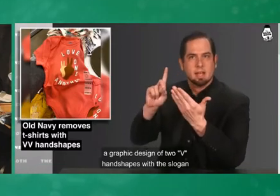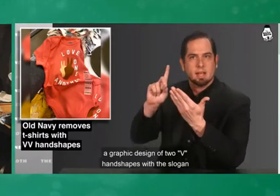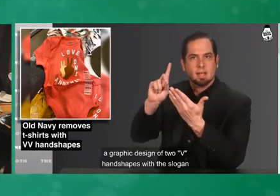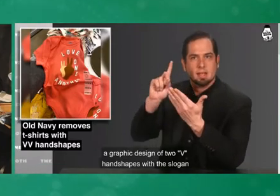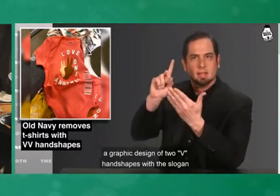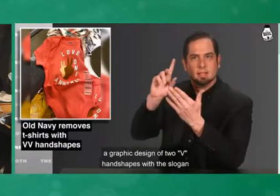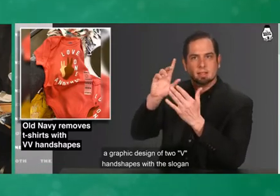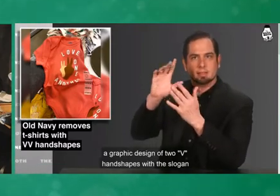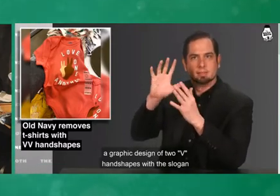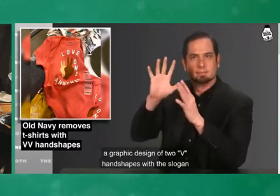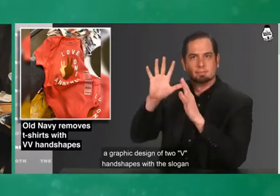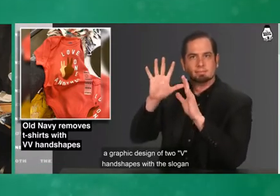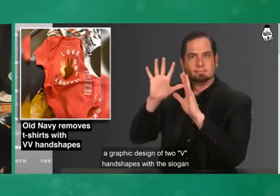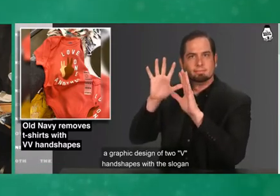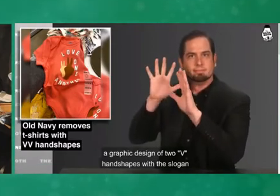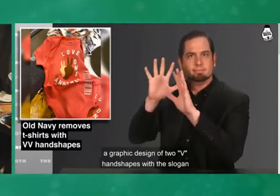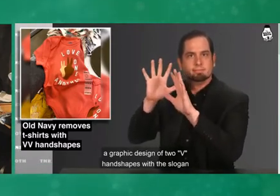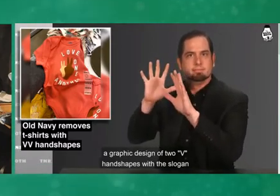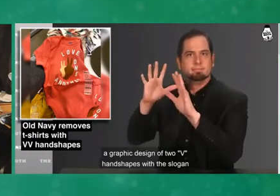drawings